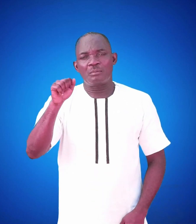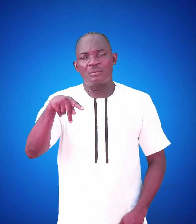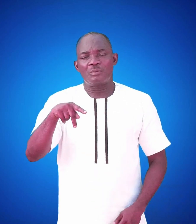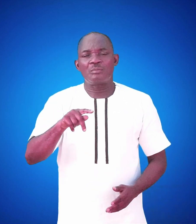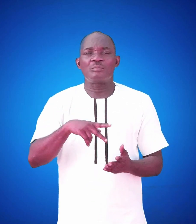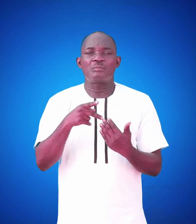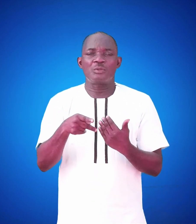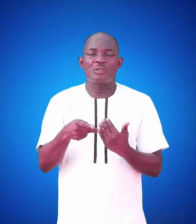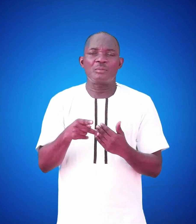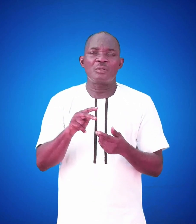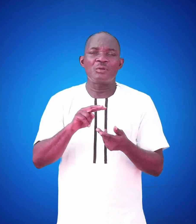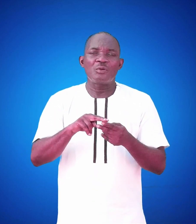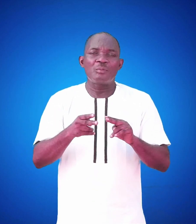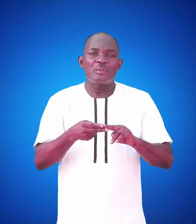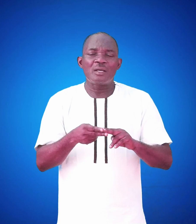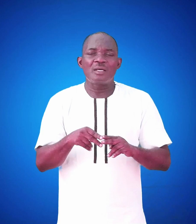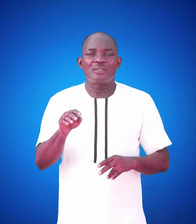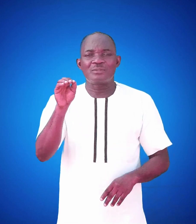Programme on